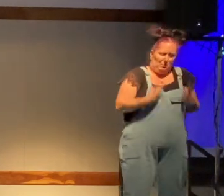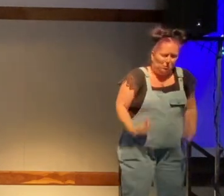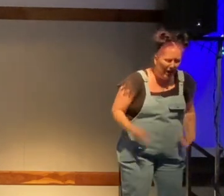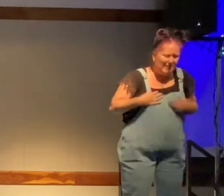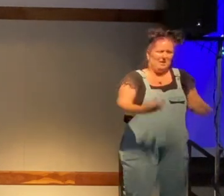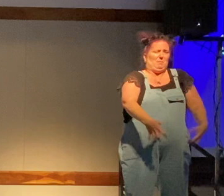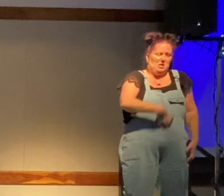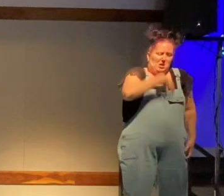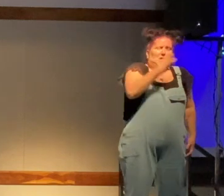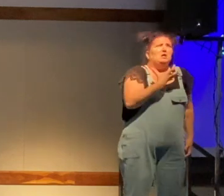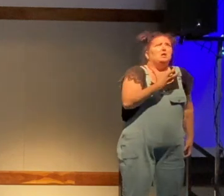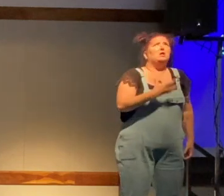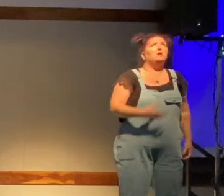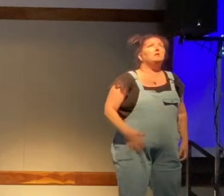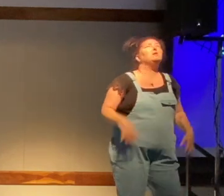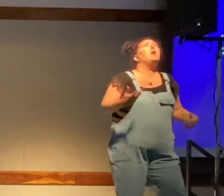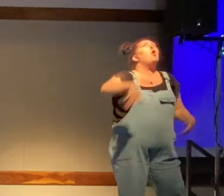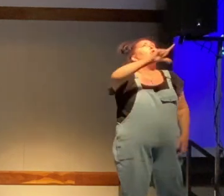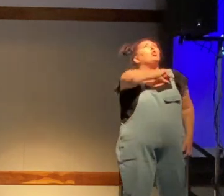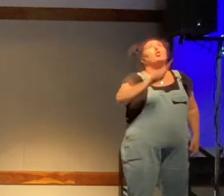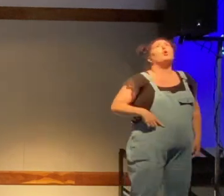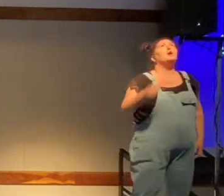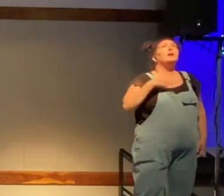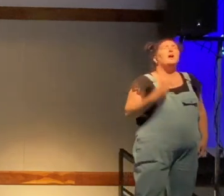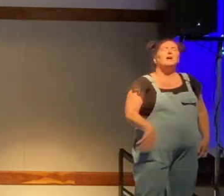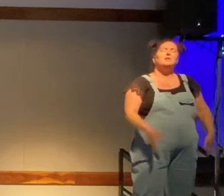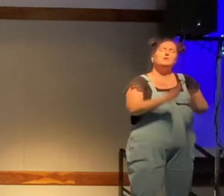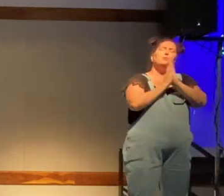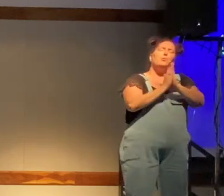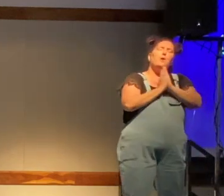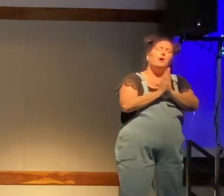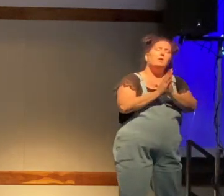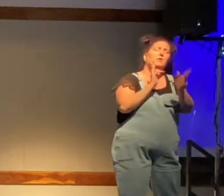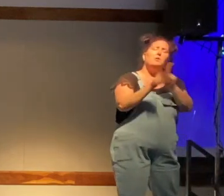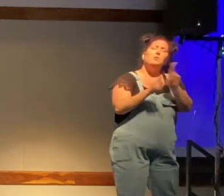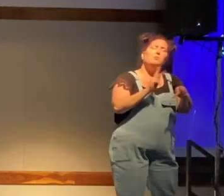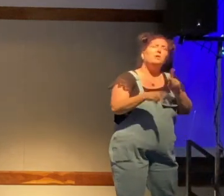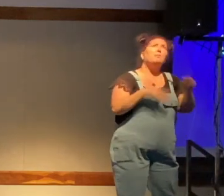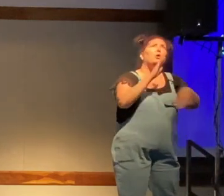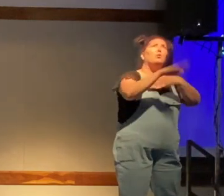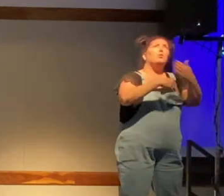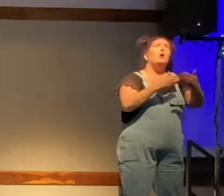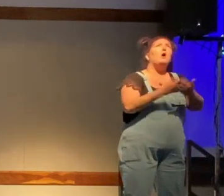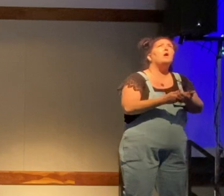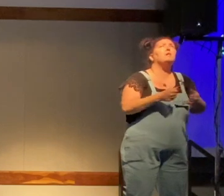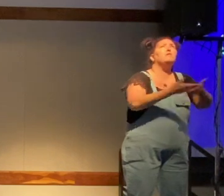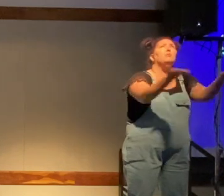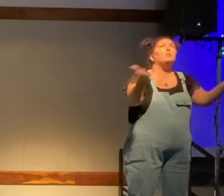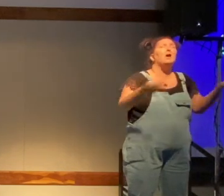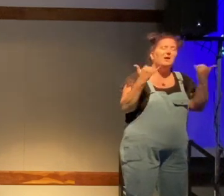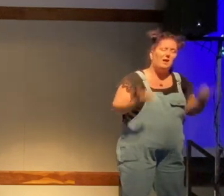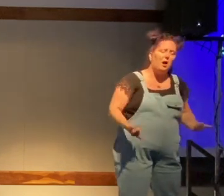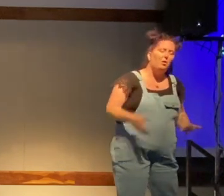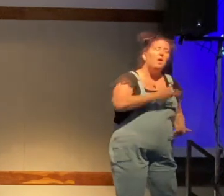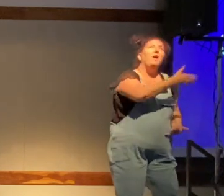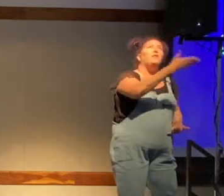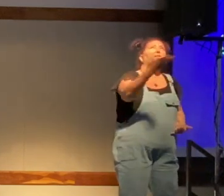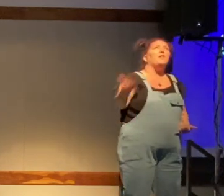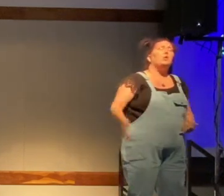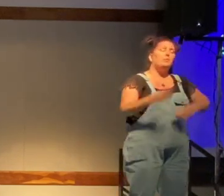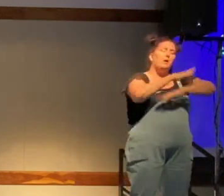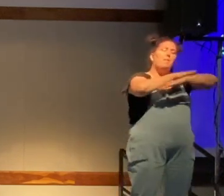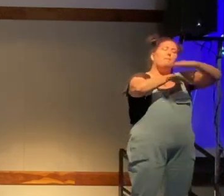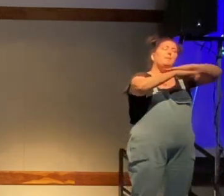angry. Lord, I just pray for those people right now, Lord God. Lord God, that their faith would be